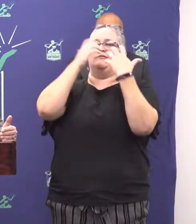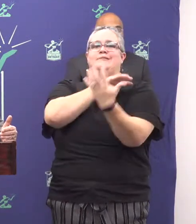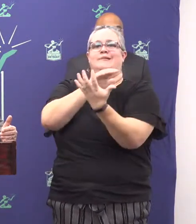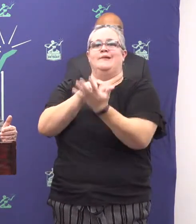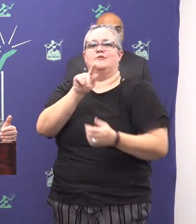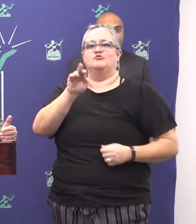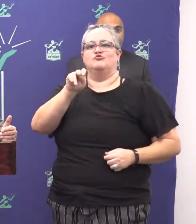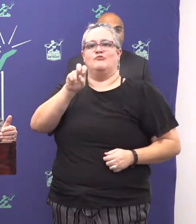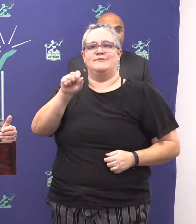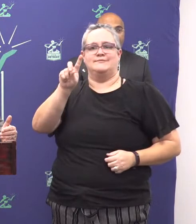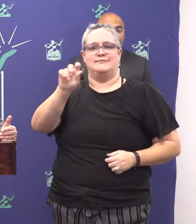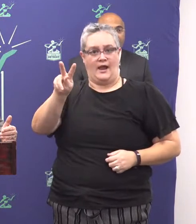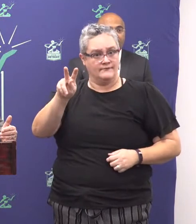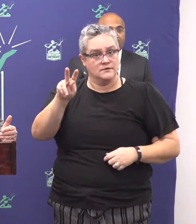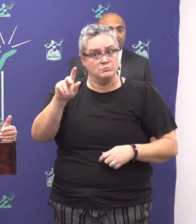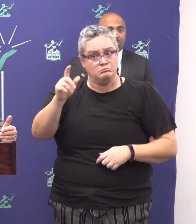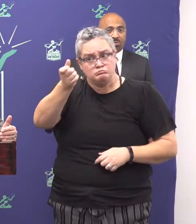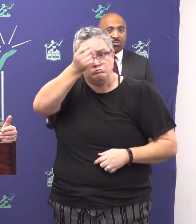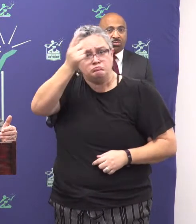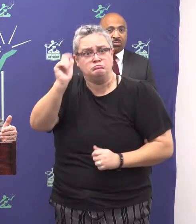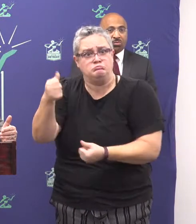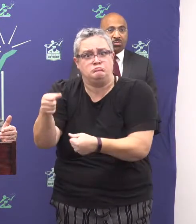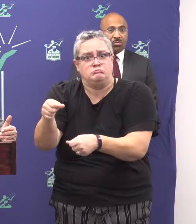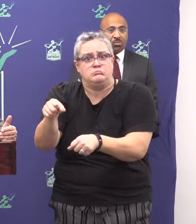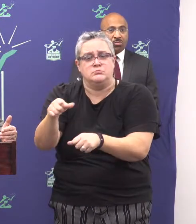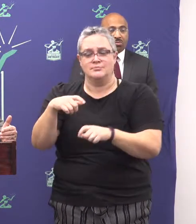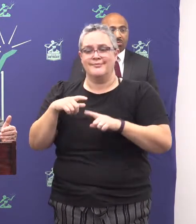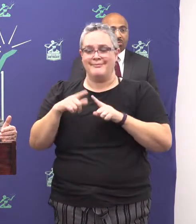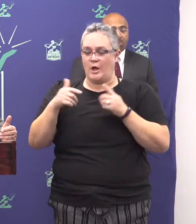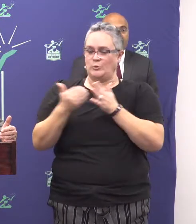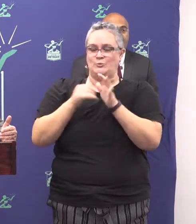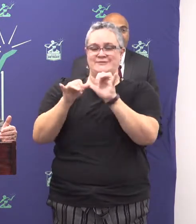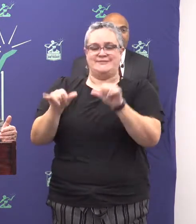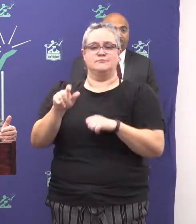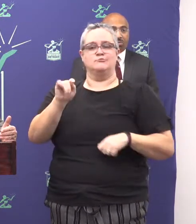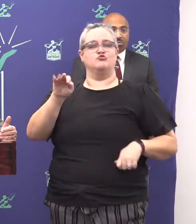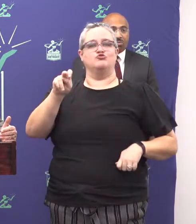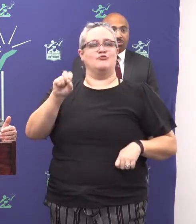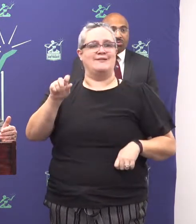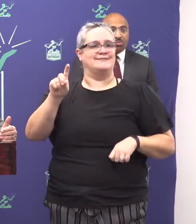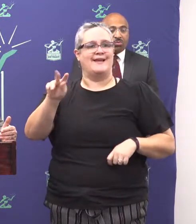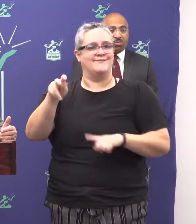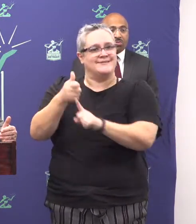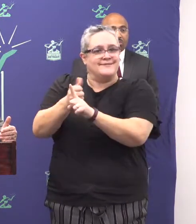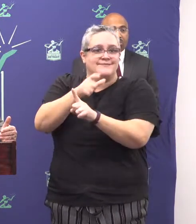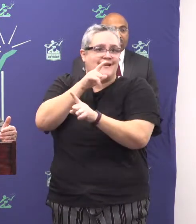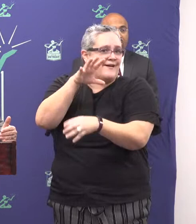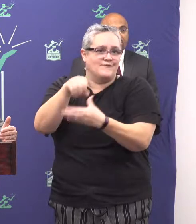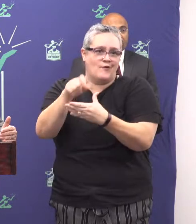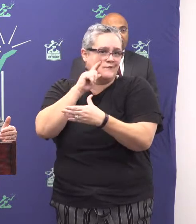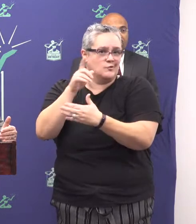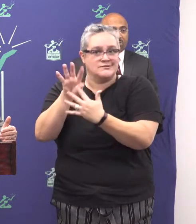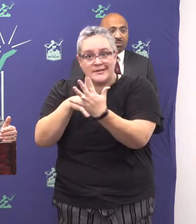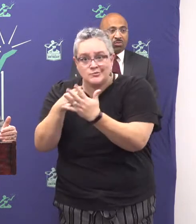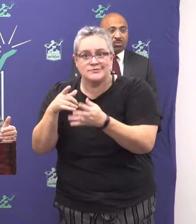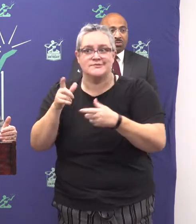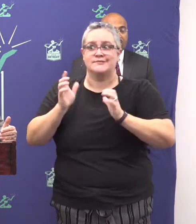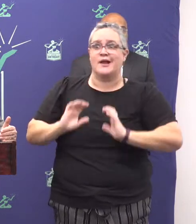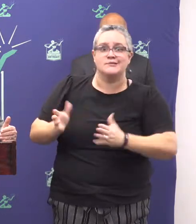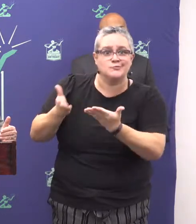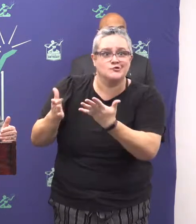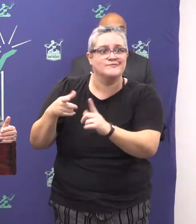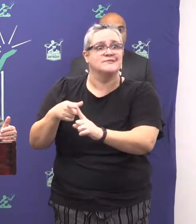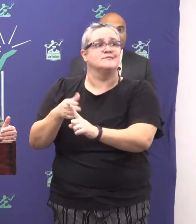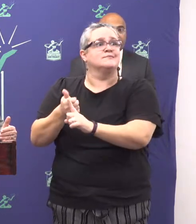it was justified. But under the new system, Transdev wasn't going to do the scheduling. Transdev wasn't going to do the customer service.